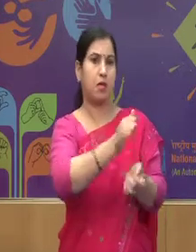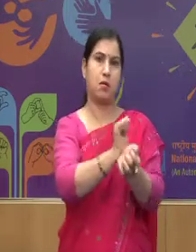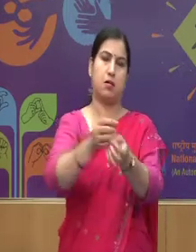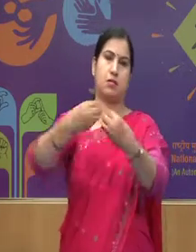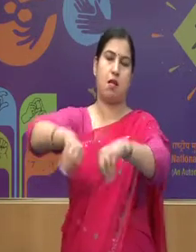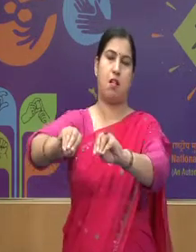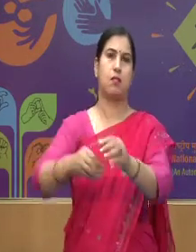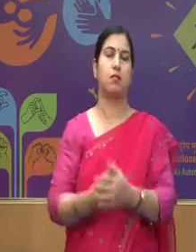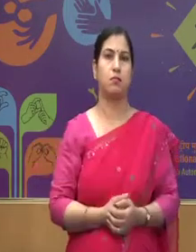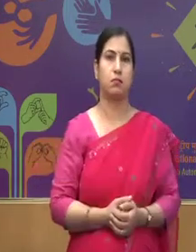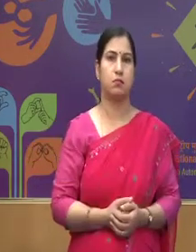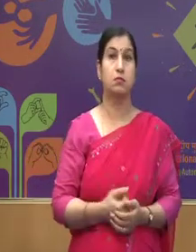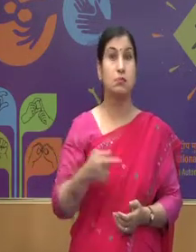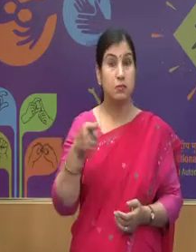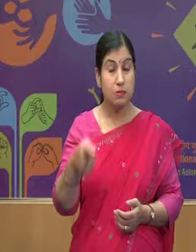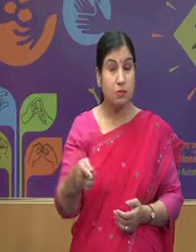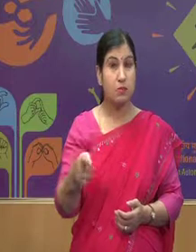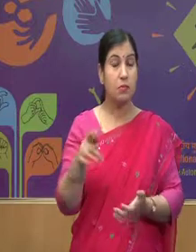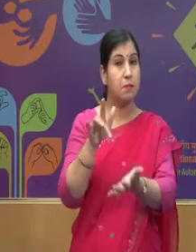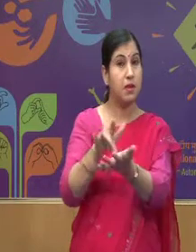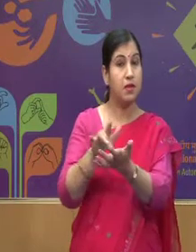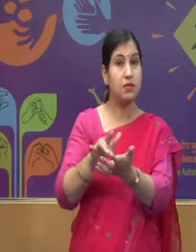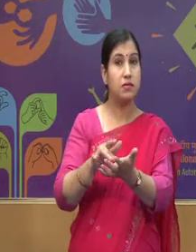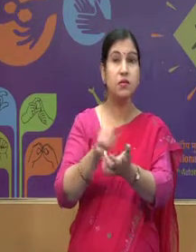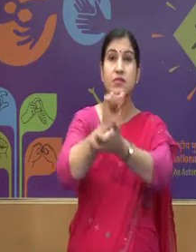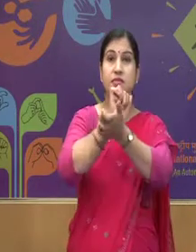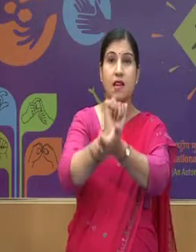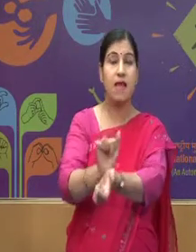slave market was organized in Lisbon.